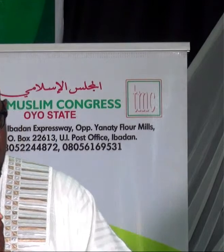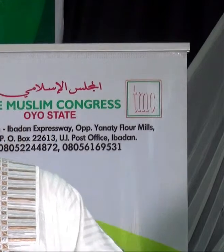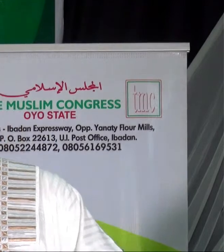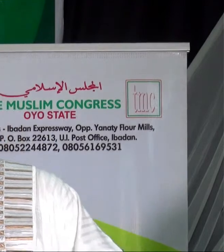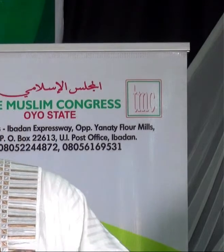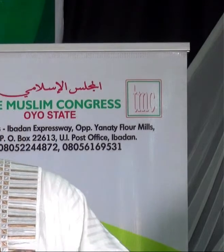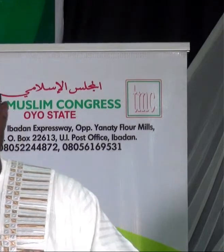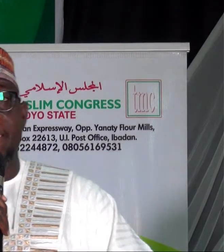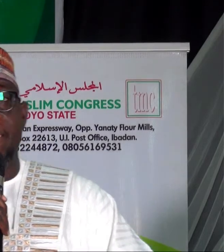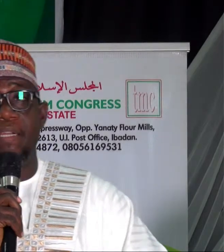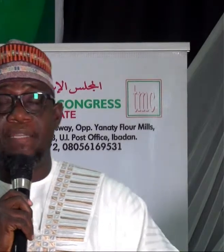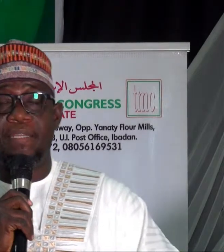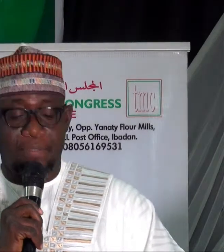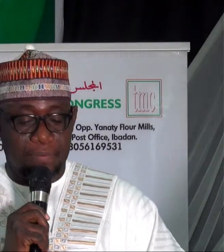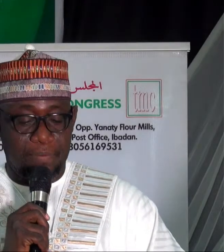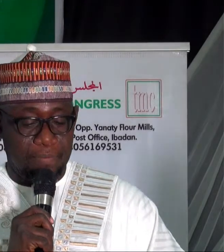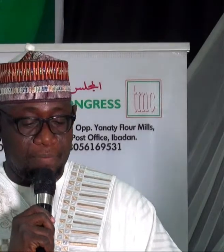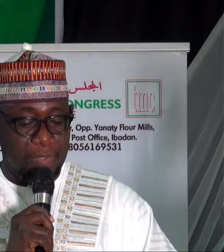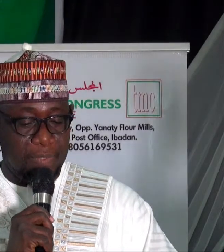Agbotomo Kekere.